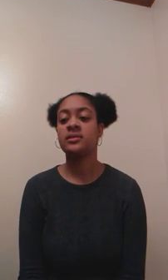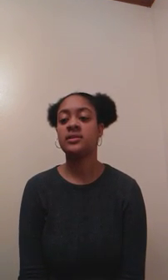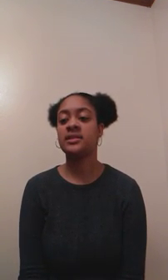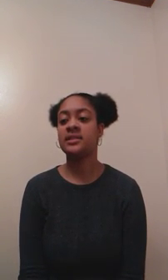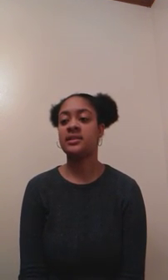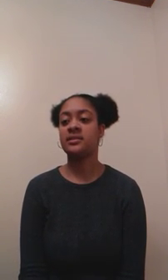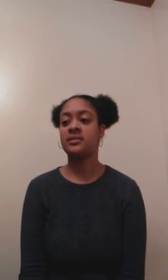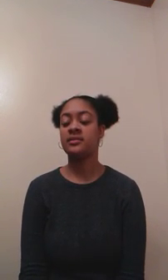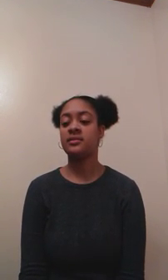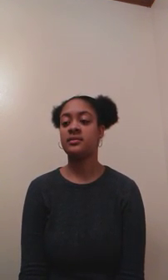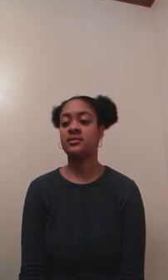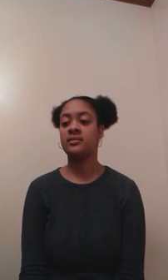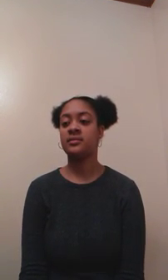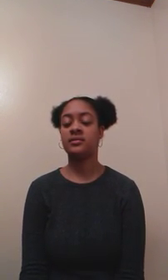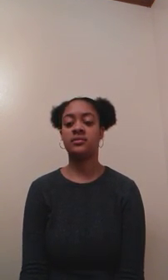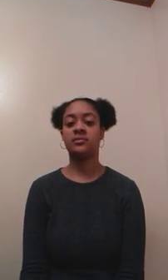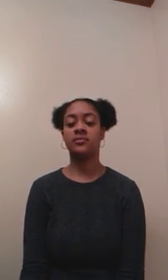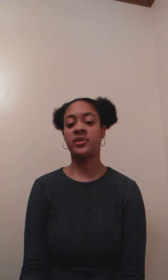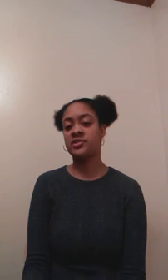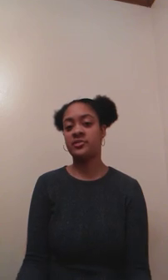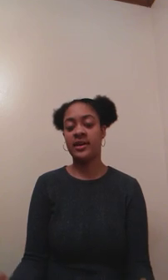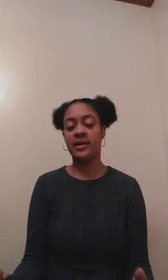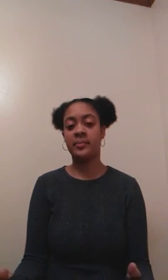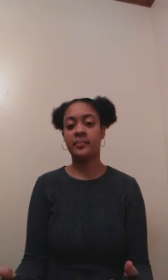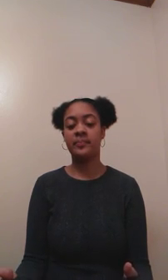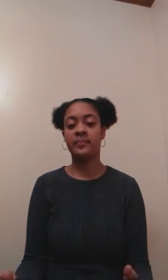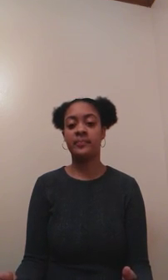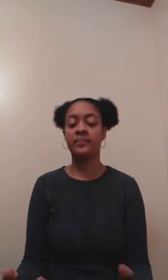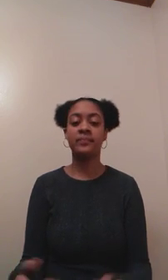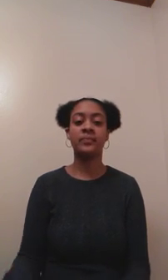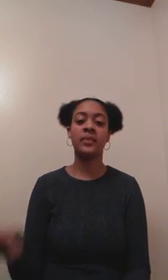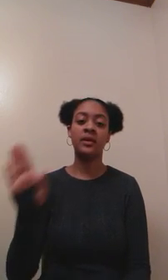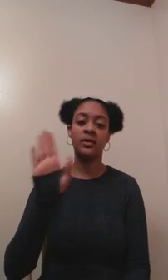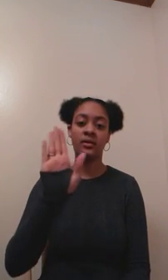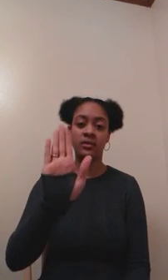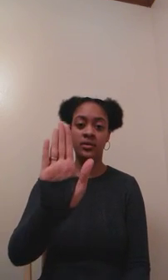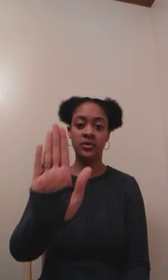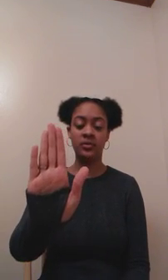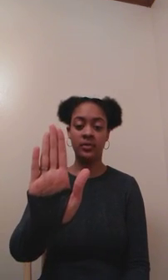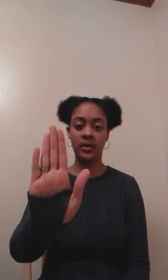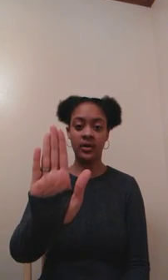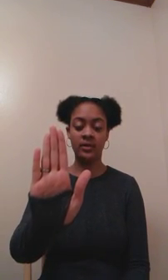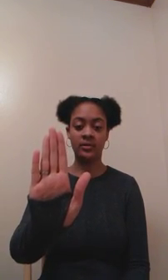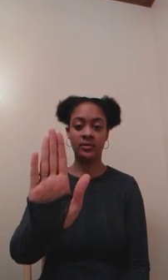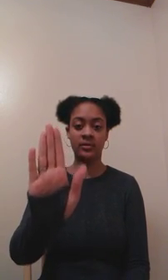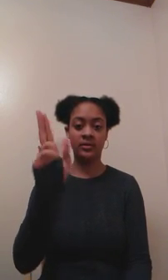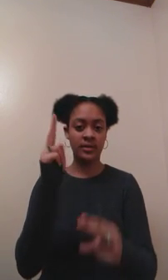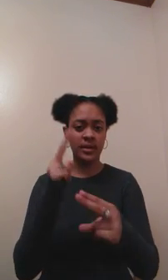Let's see. What is your name? Your